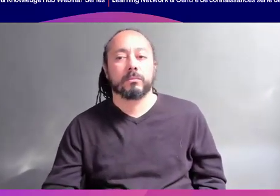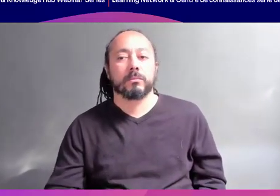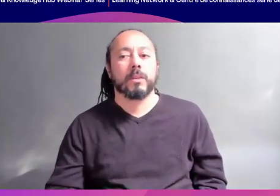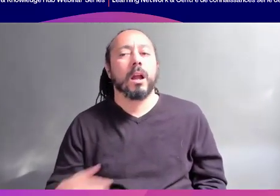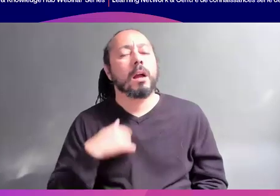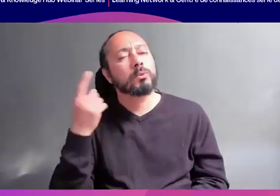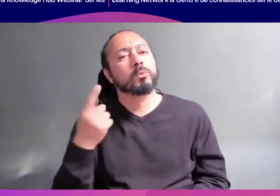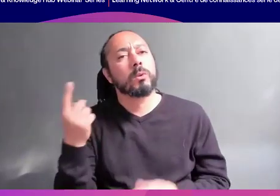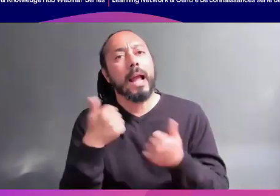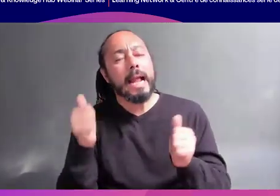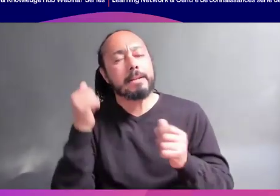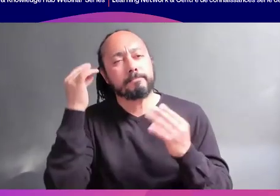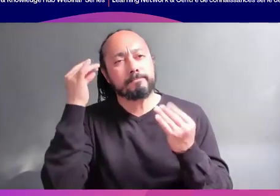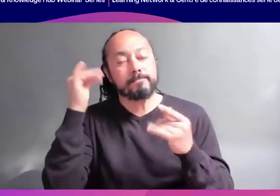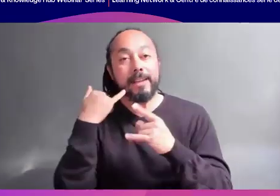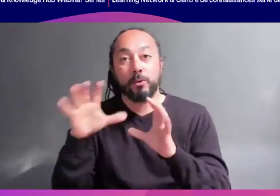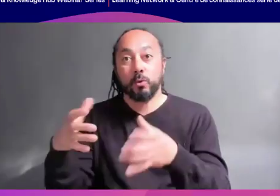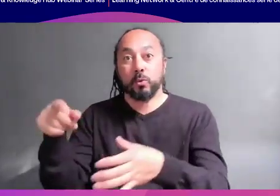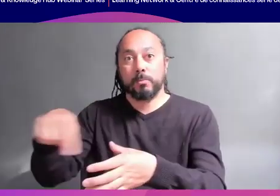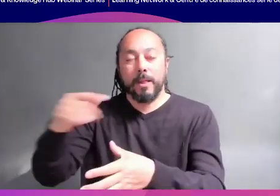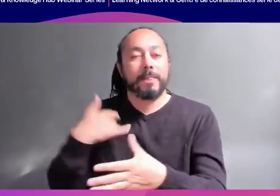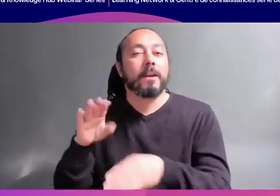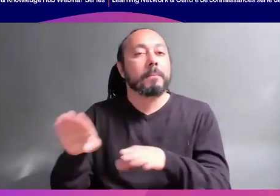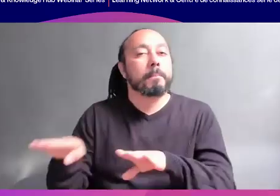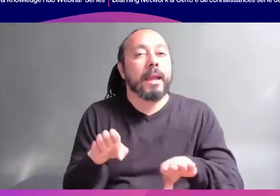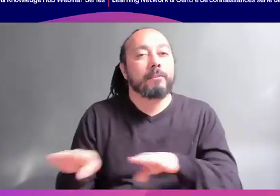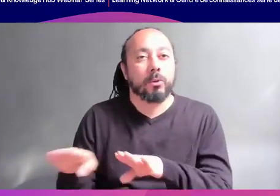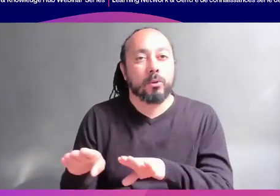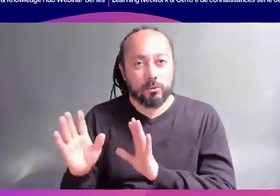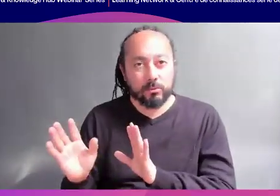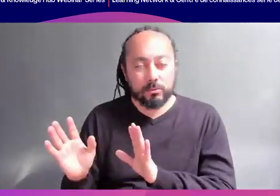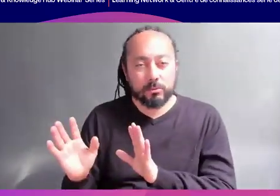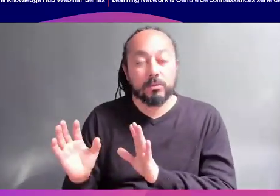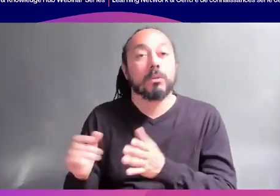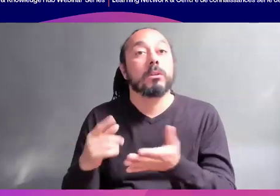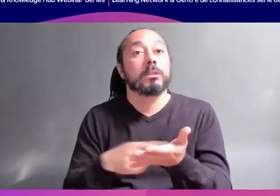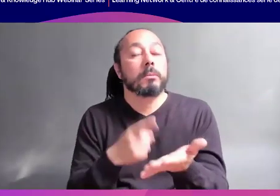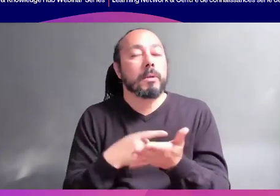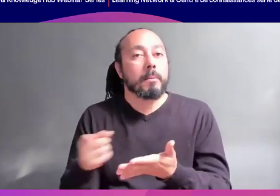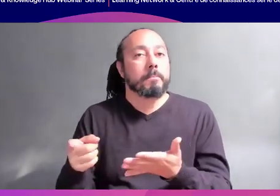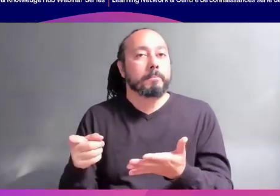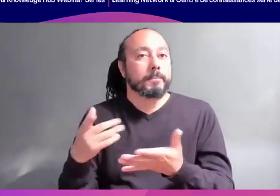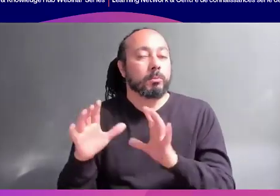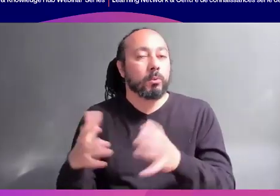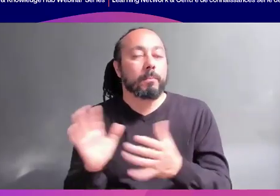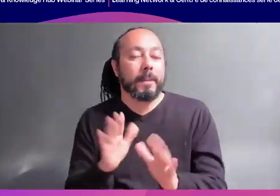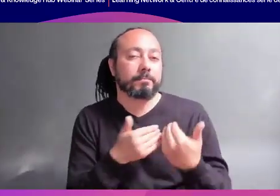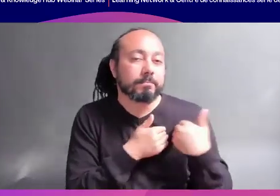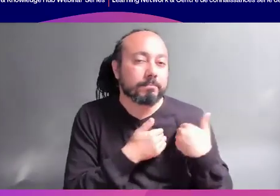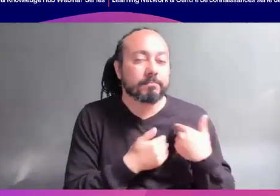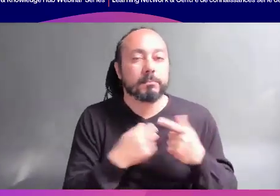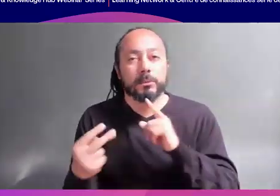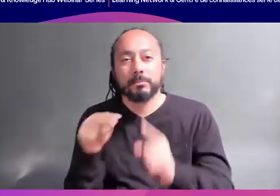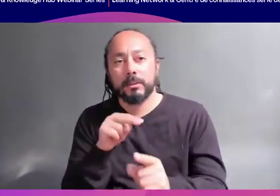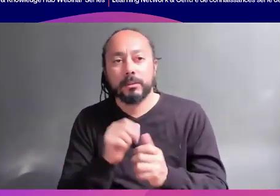now they're there in part because of abusive behavior? So there's also, for some, I think, an accountability perspective for that.